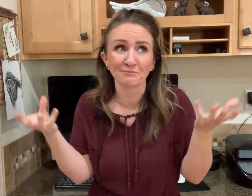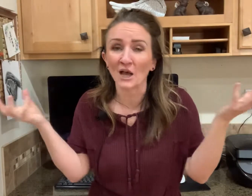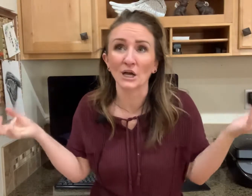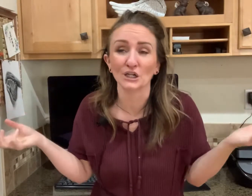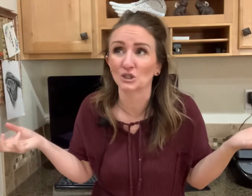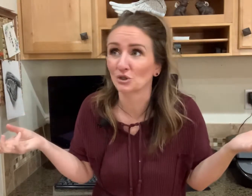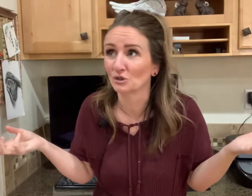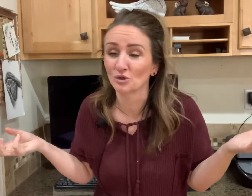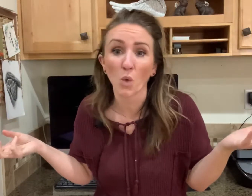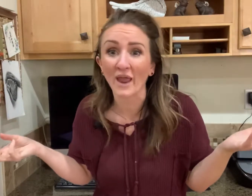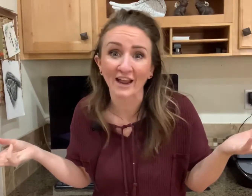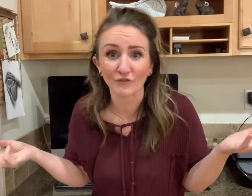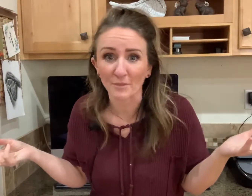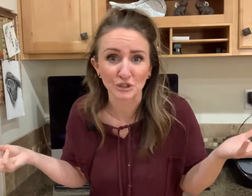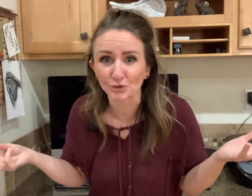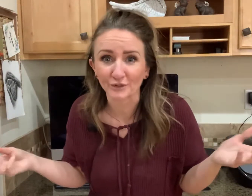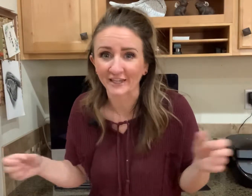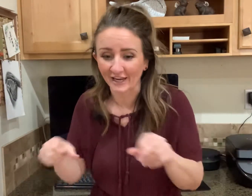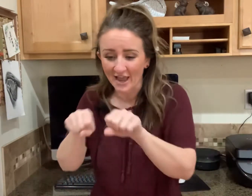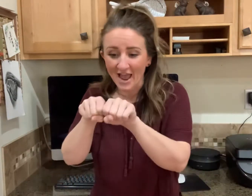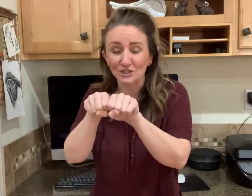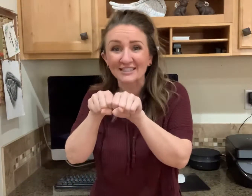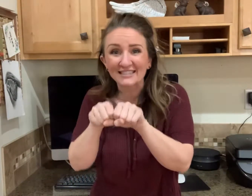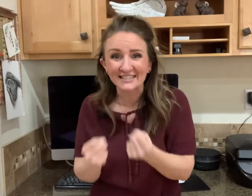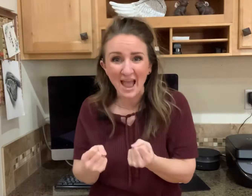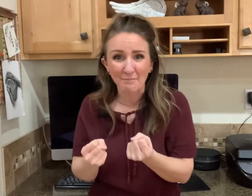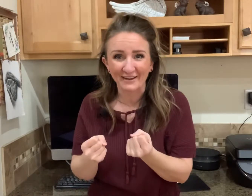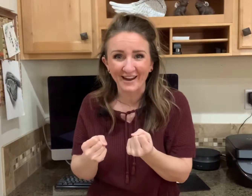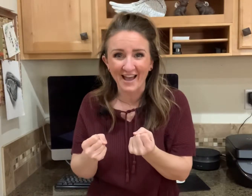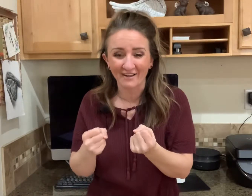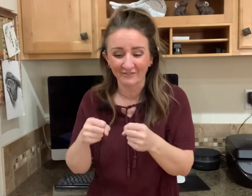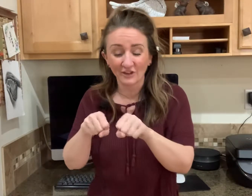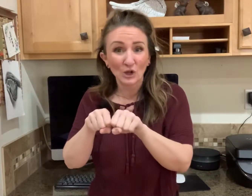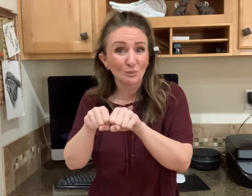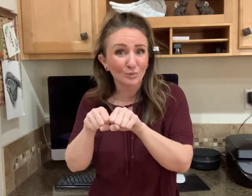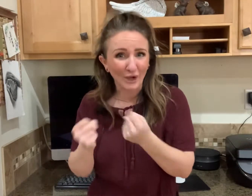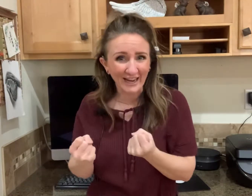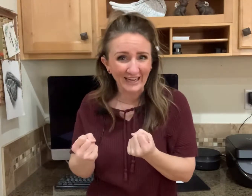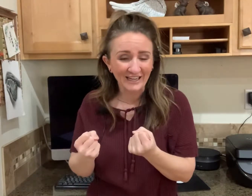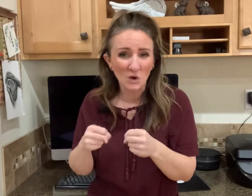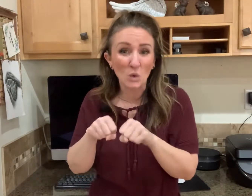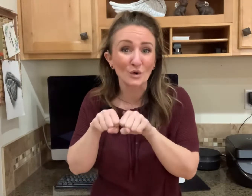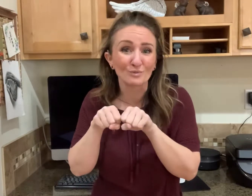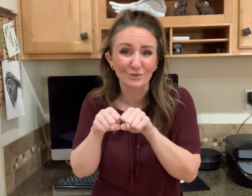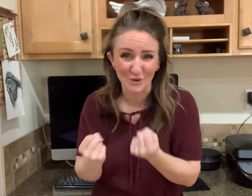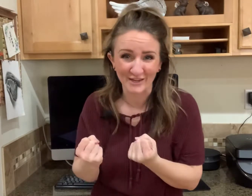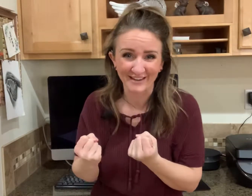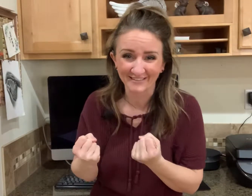a twig from a tree and just snap it in half. Break or broken.